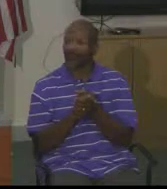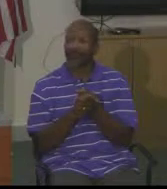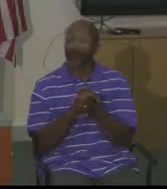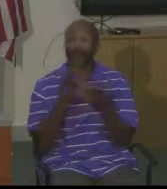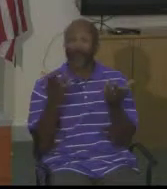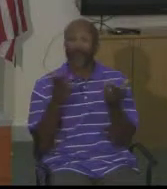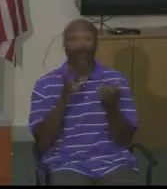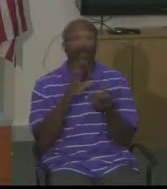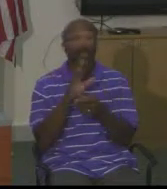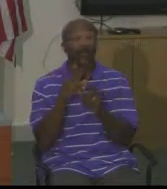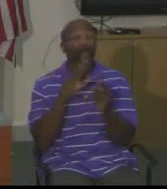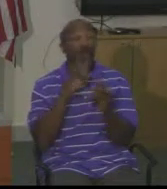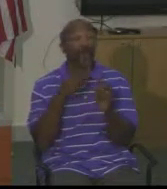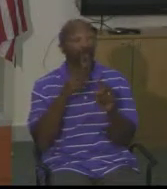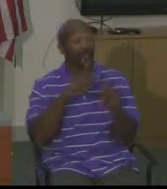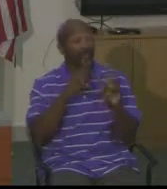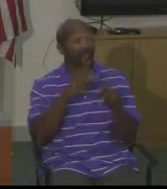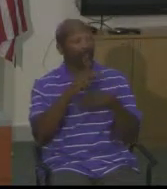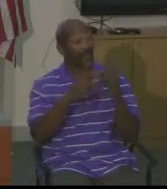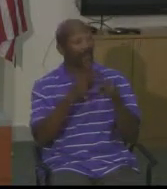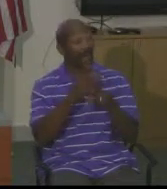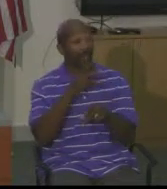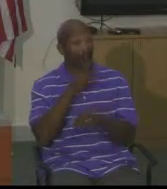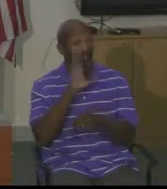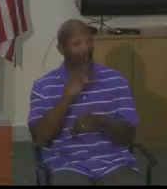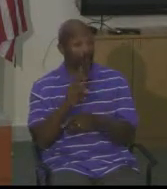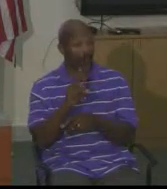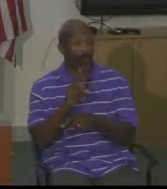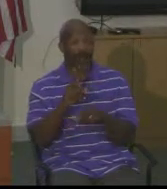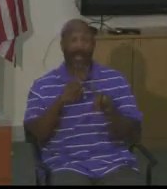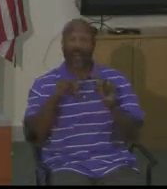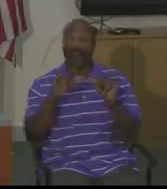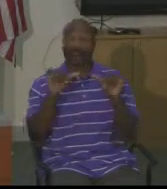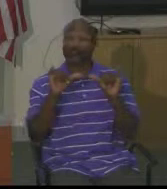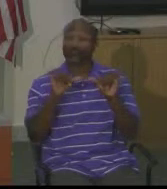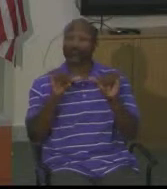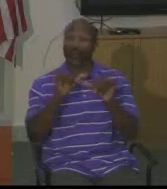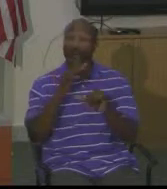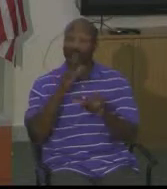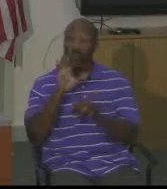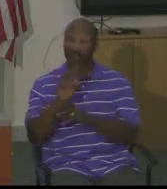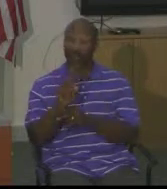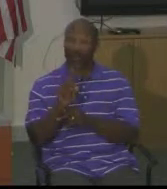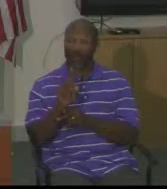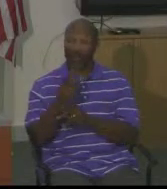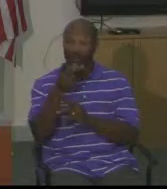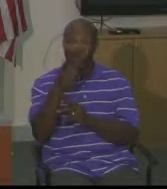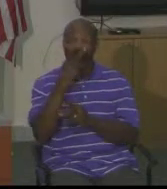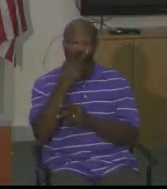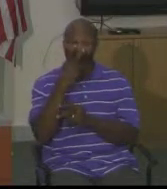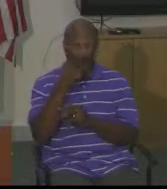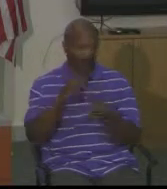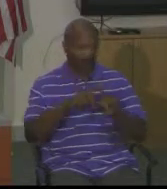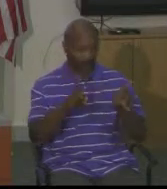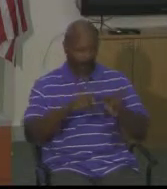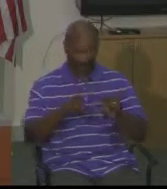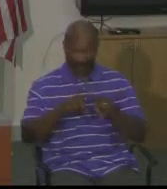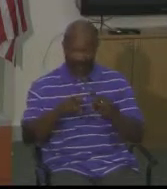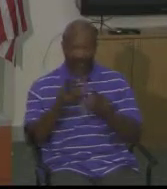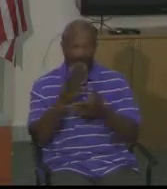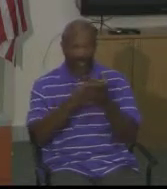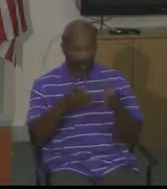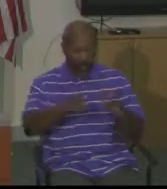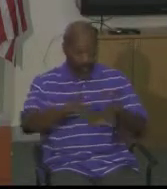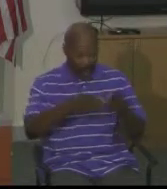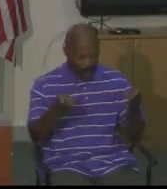So let's talk about the different types of motherboards and the different sizes of motherboards, because you will run across, and someday you'll